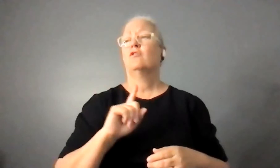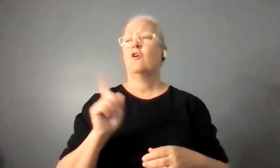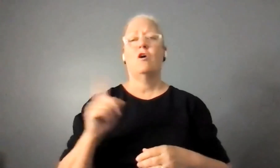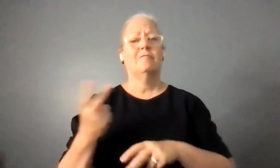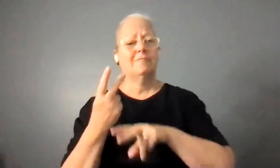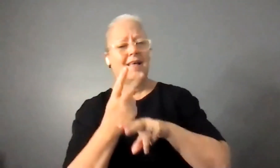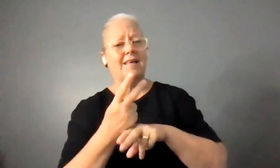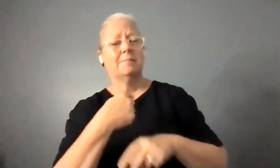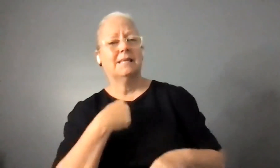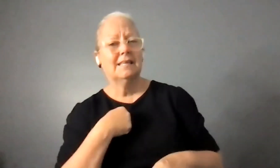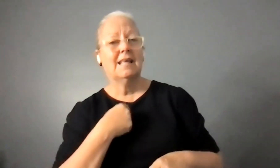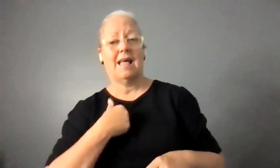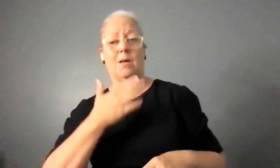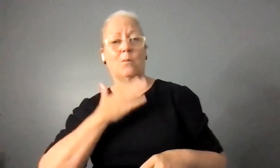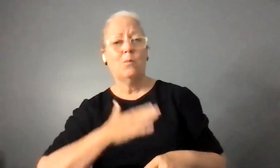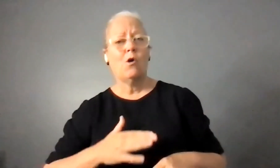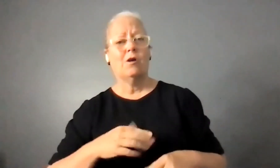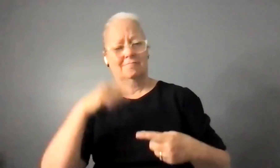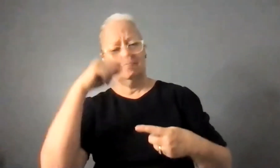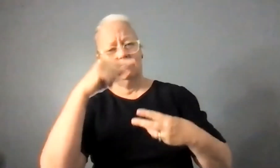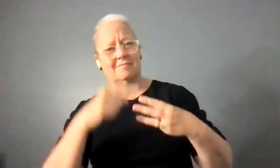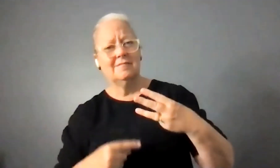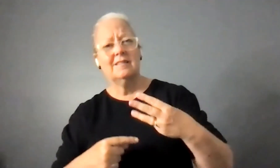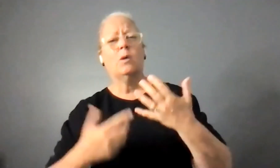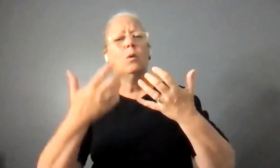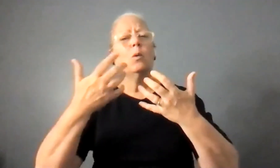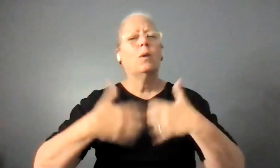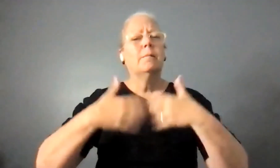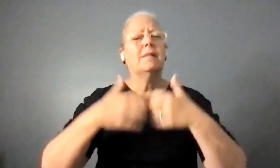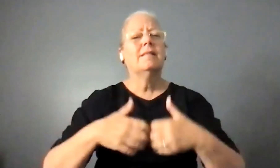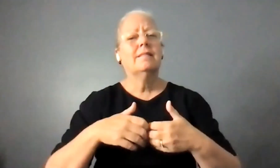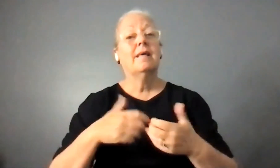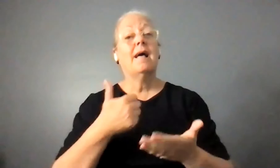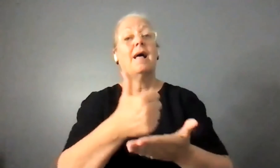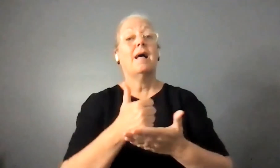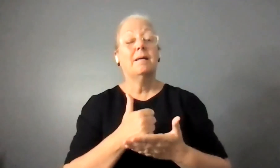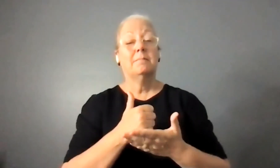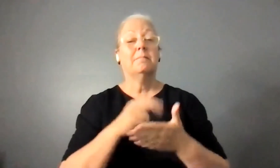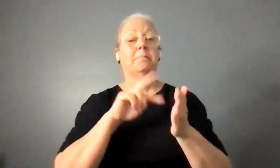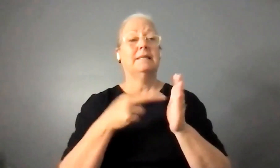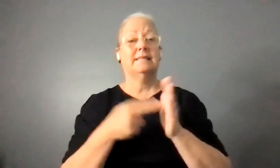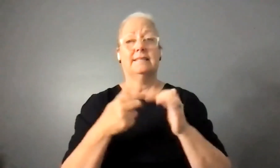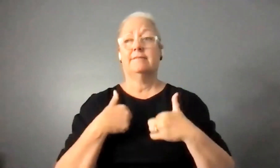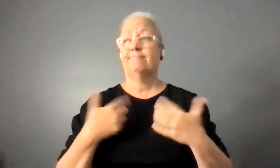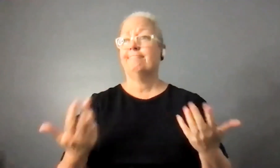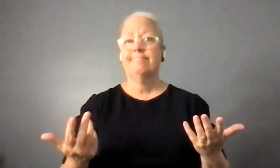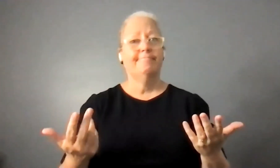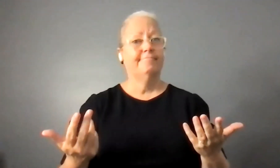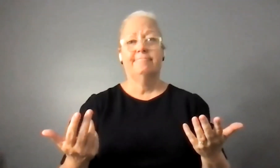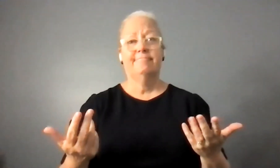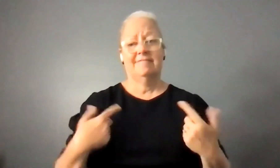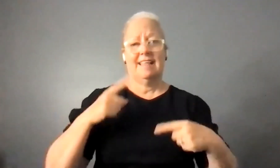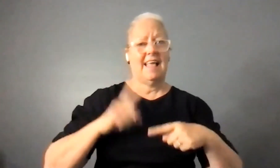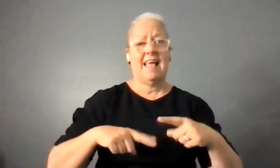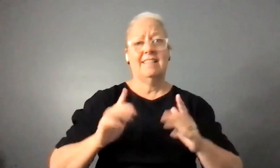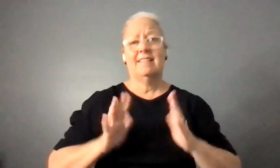get that equipment, I'm feeling to be left behind. That impacts me to feel